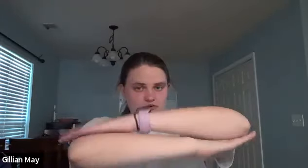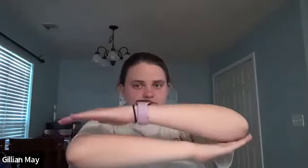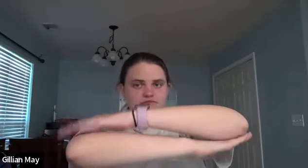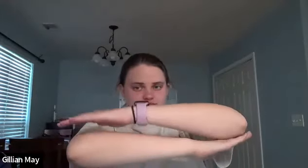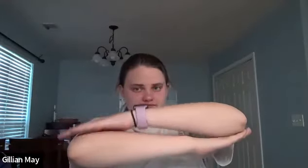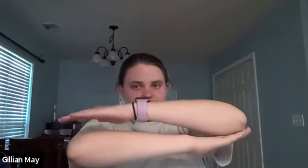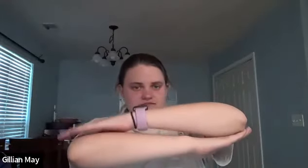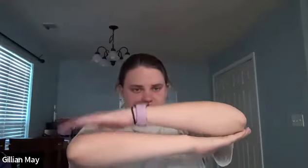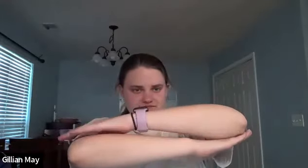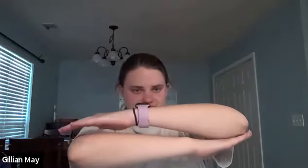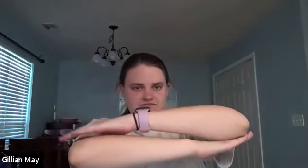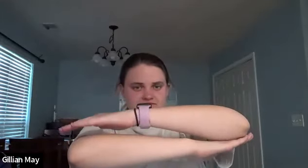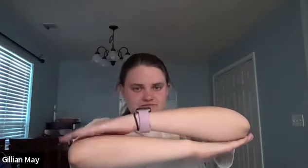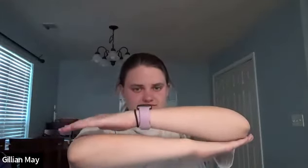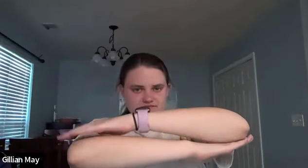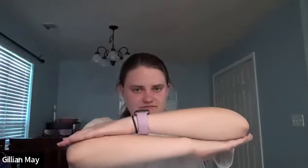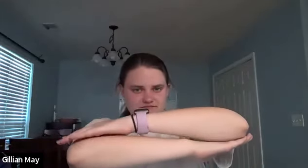Table. And